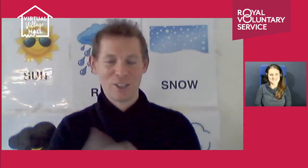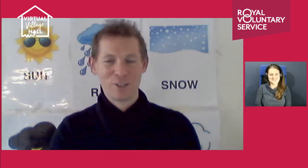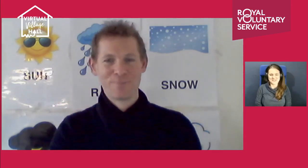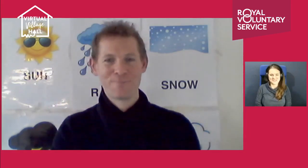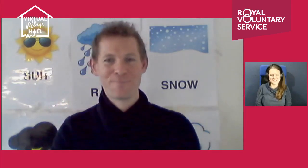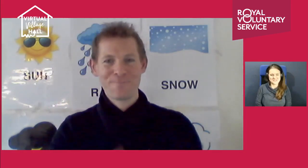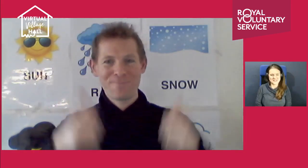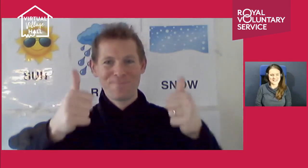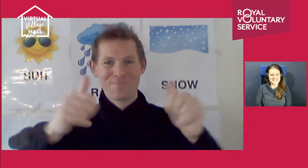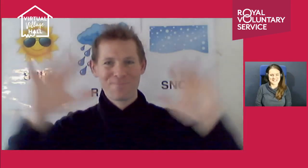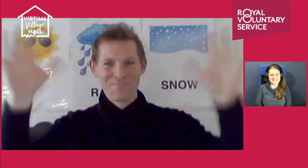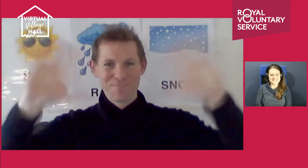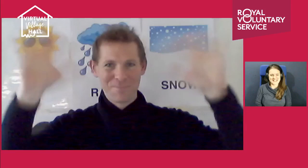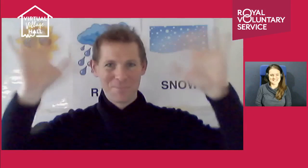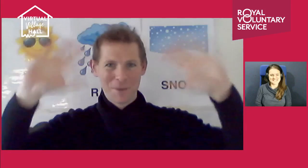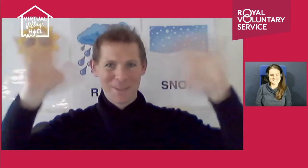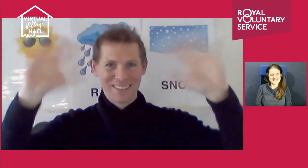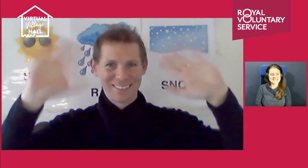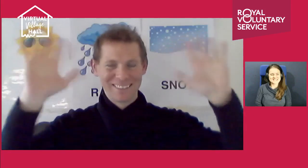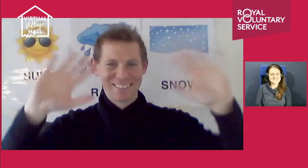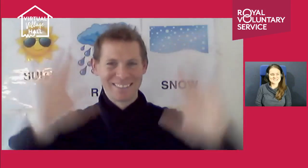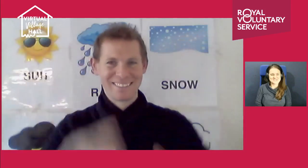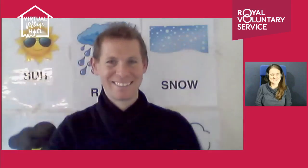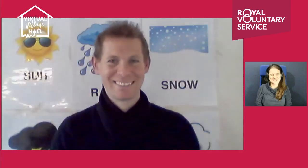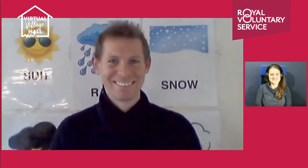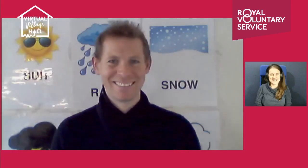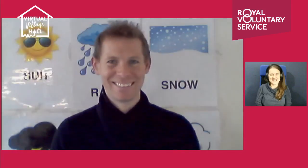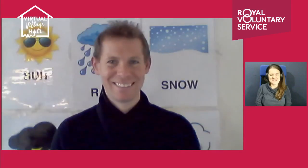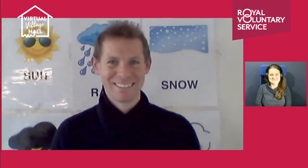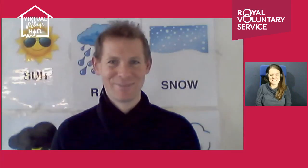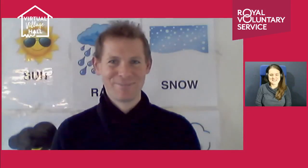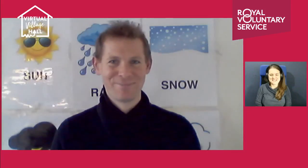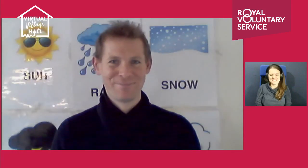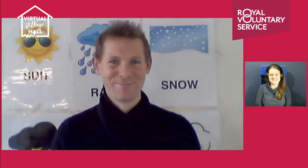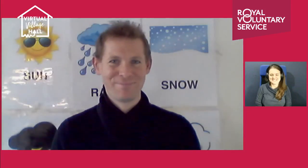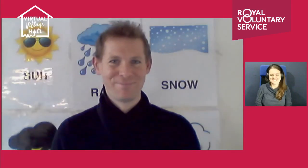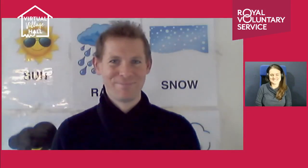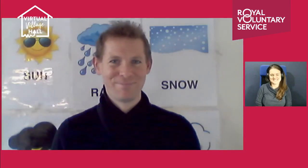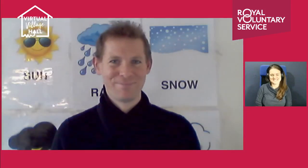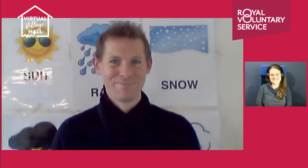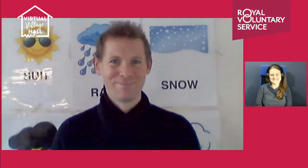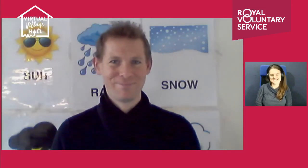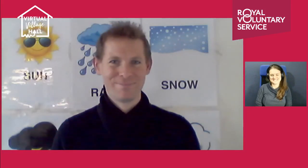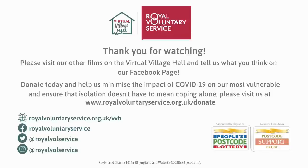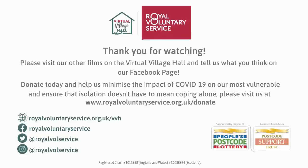for making sure that we can all communicate together today. Thanks so much, everyone. Take care. Bye.